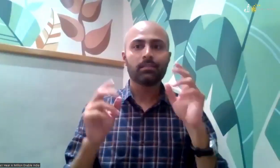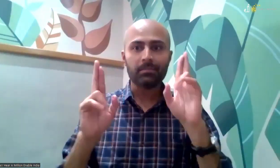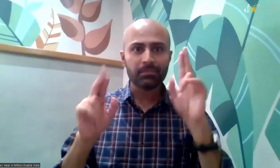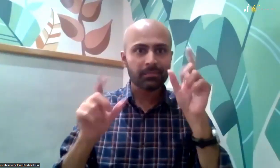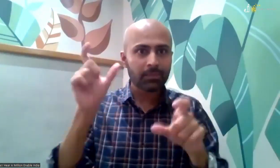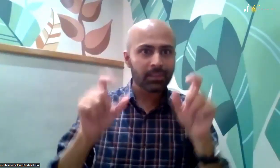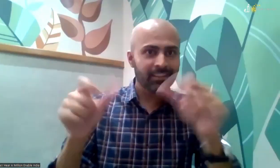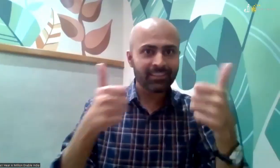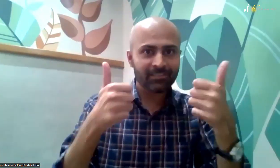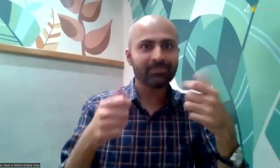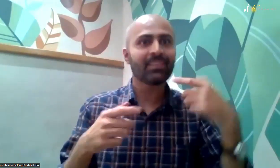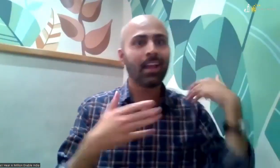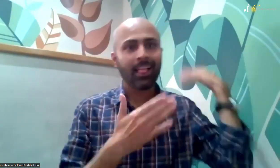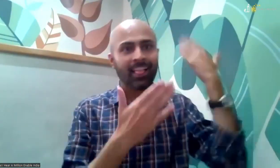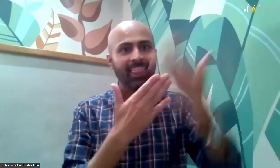Yasmin. How are you?